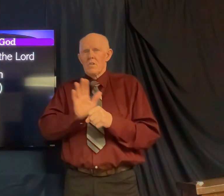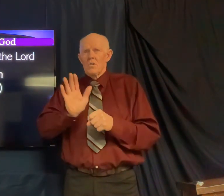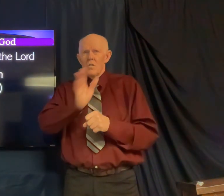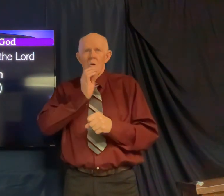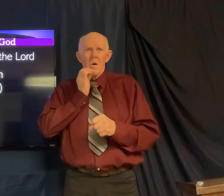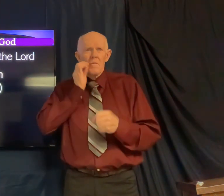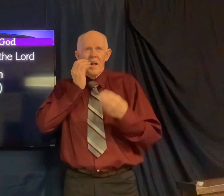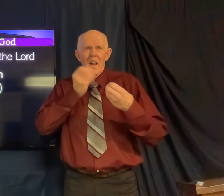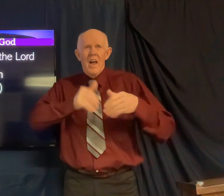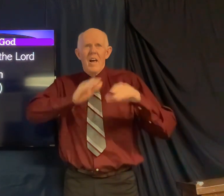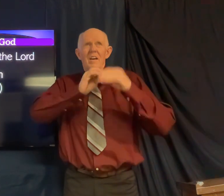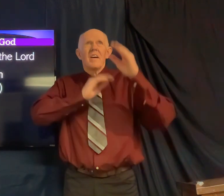Sometimes